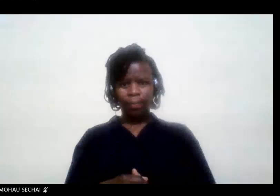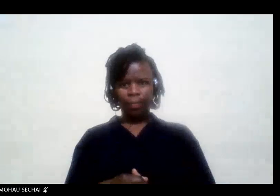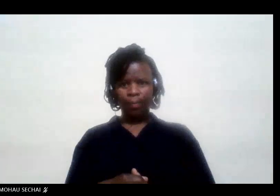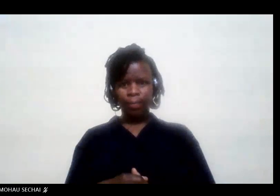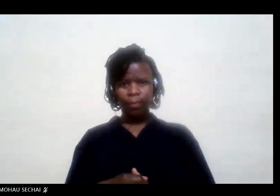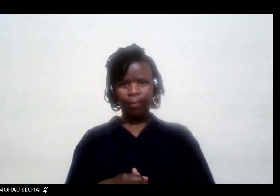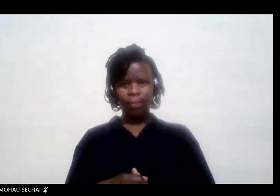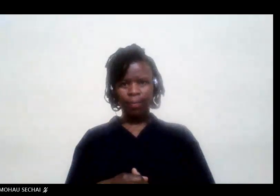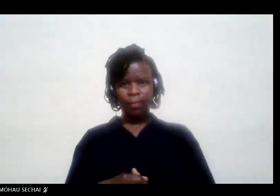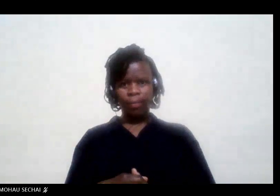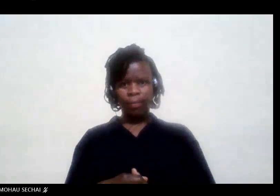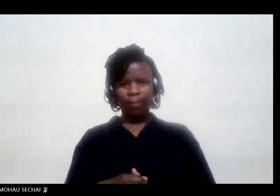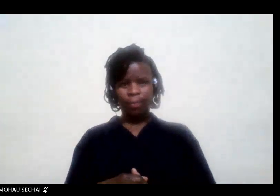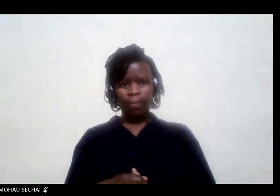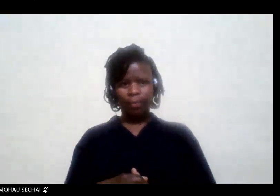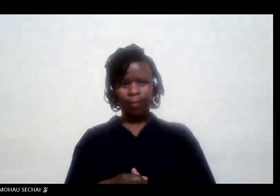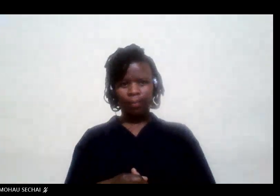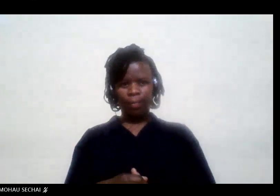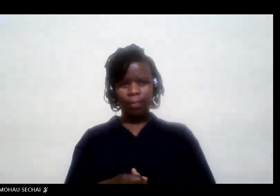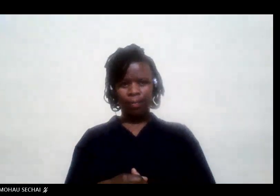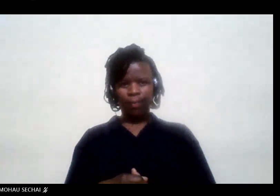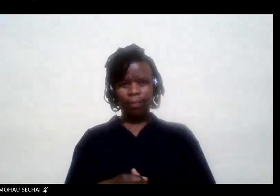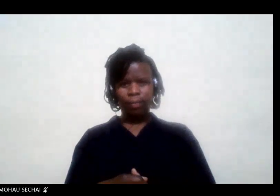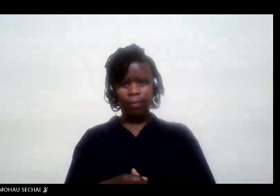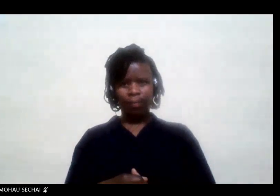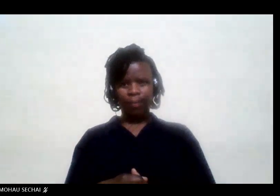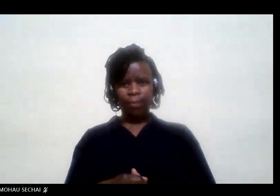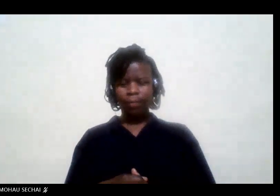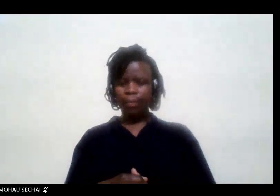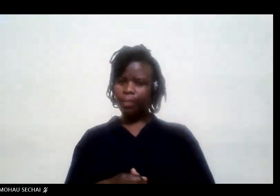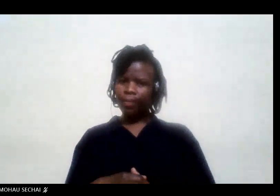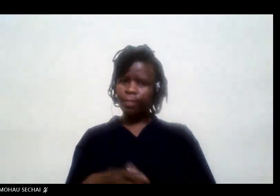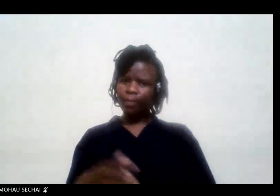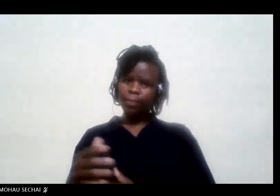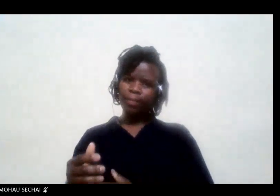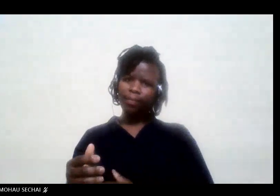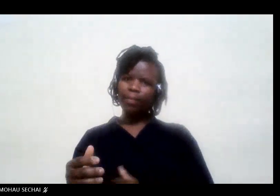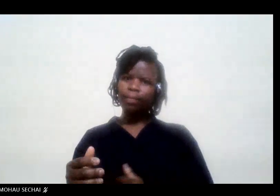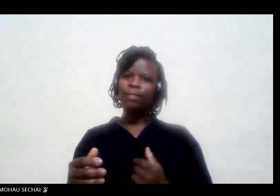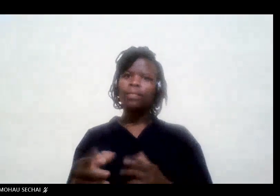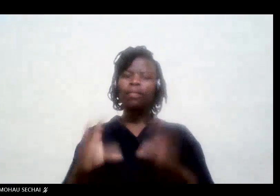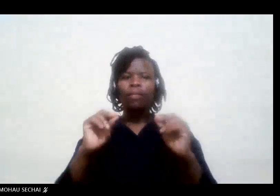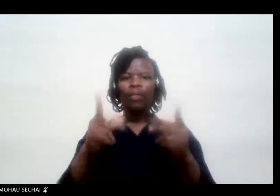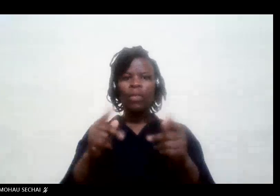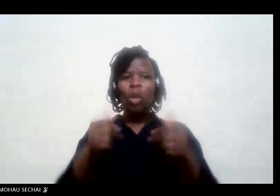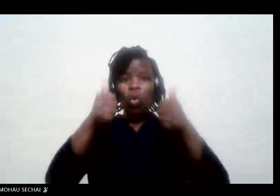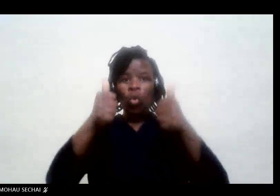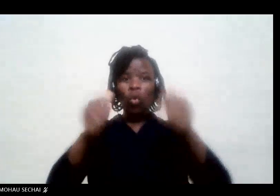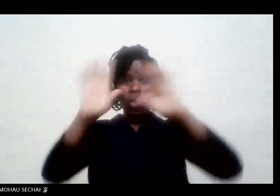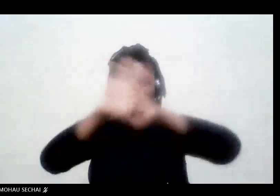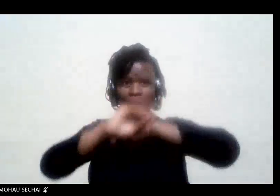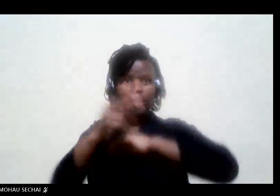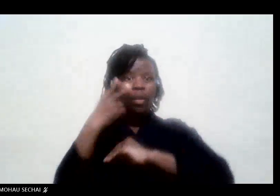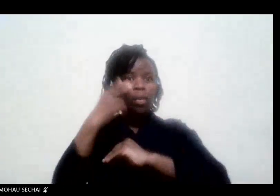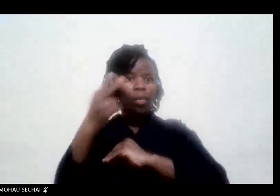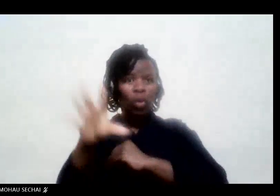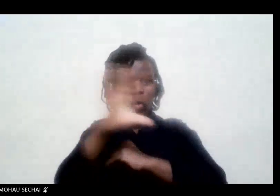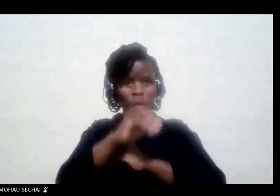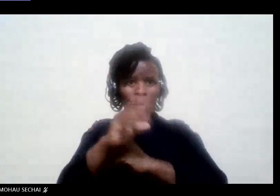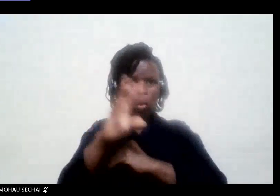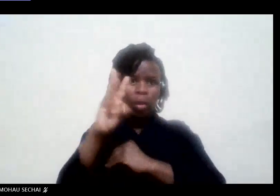All right. Okay. Thanks, everybody, and have a good evening. And we'll see you all on Thursday. Please come with your questions for Benedict on